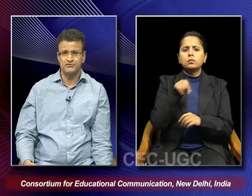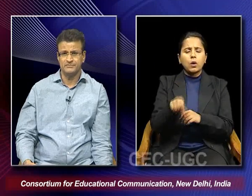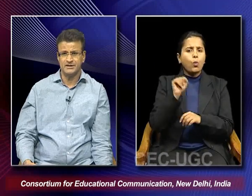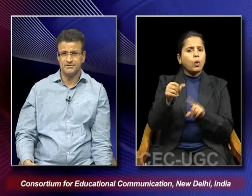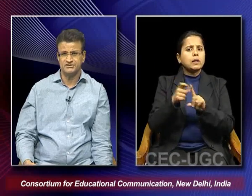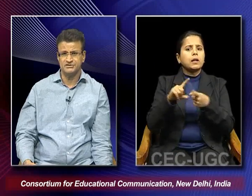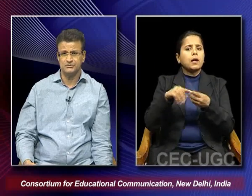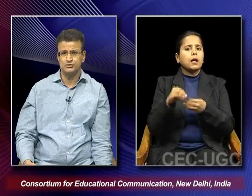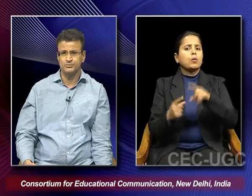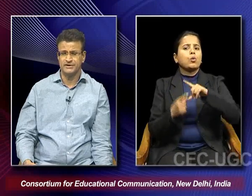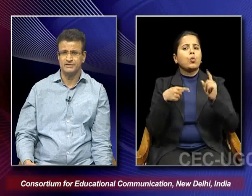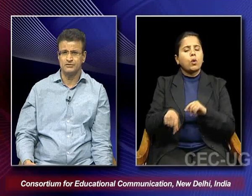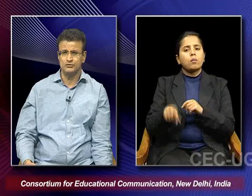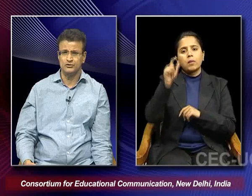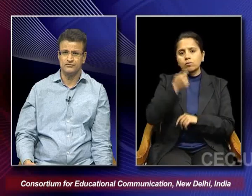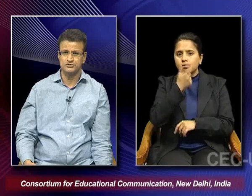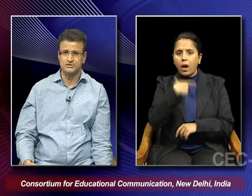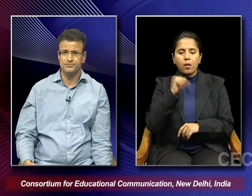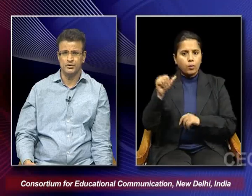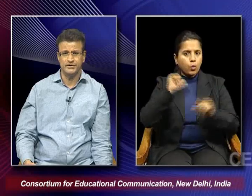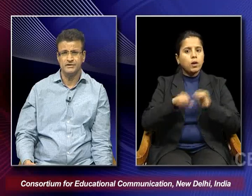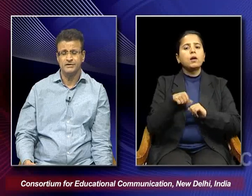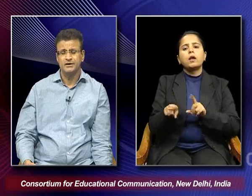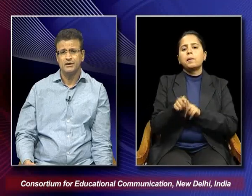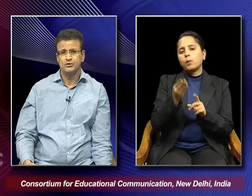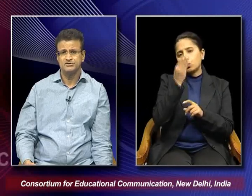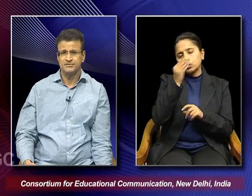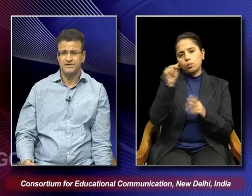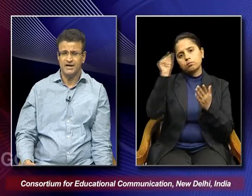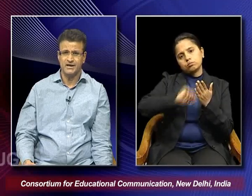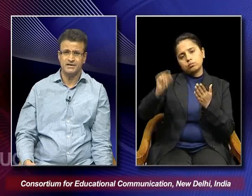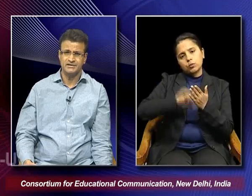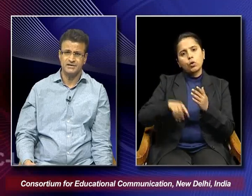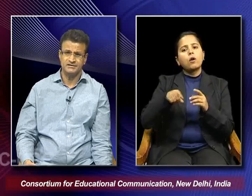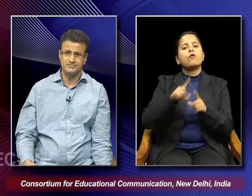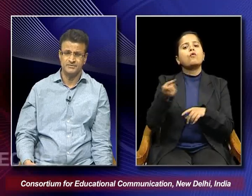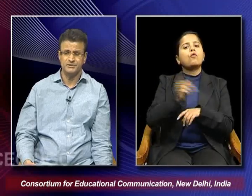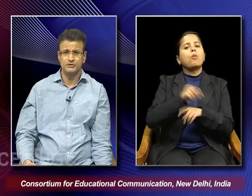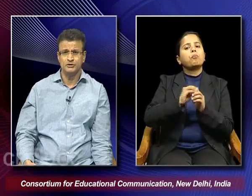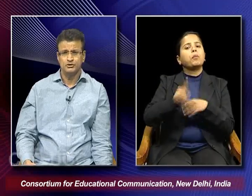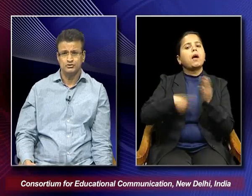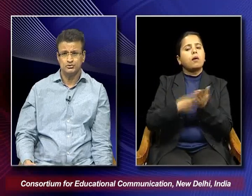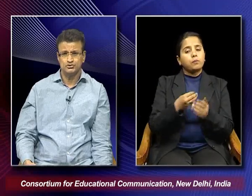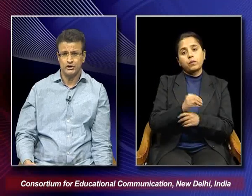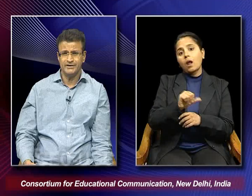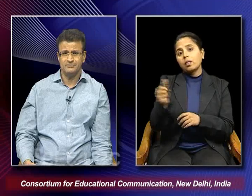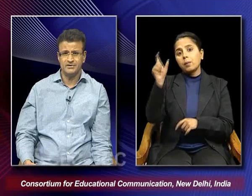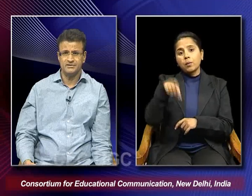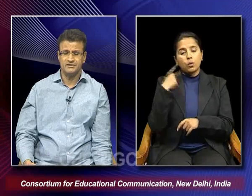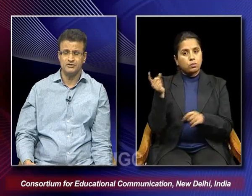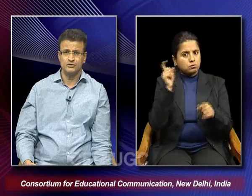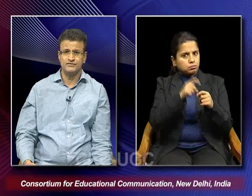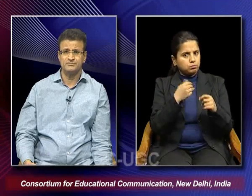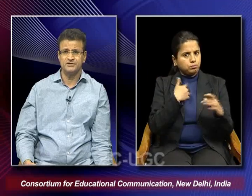film of Amitabh Bachchan, who played the role of a Muslim poet who is from Bihar, and there are other people, those who join him,